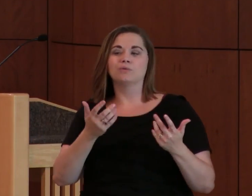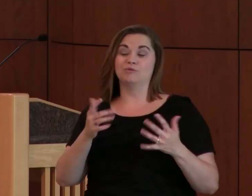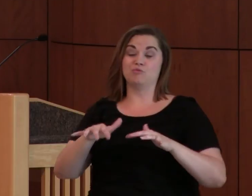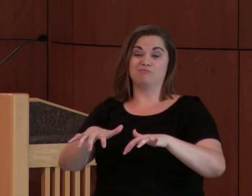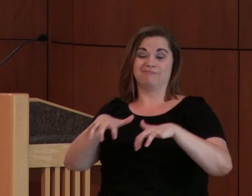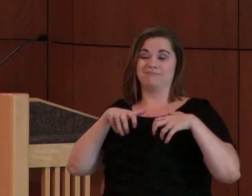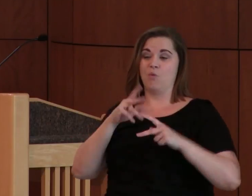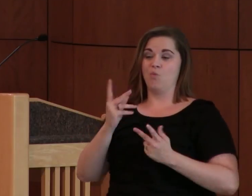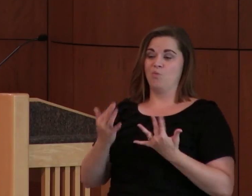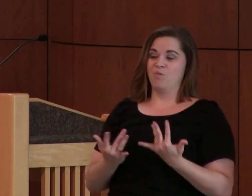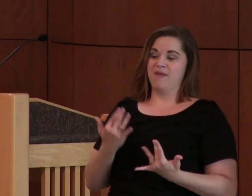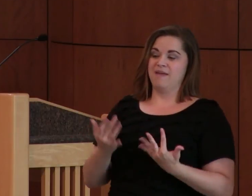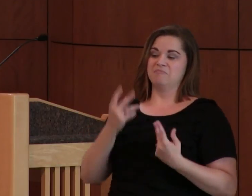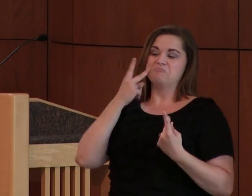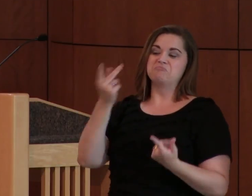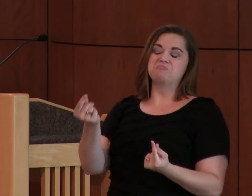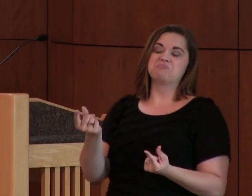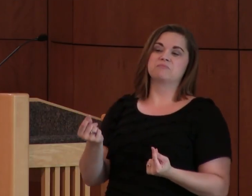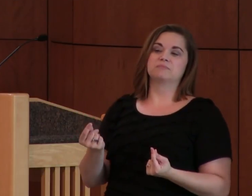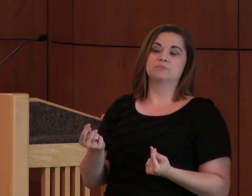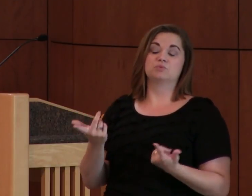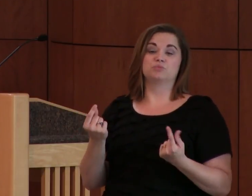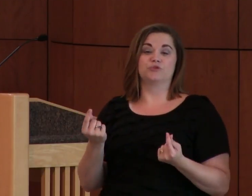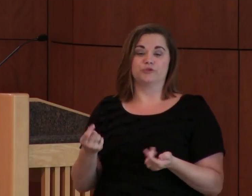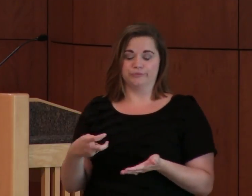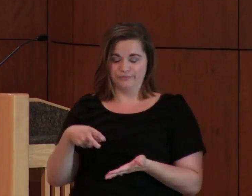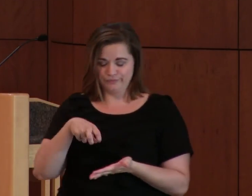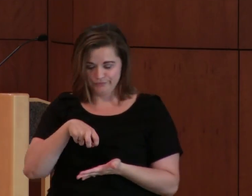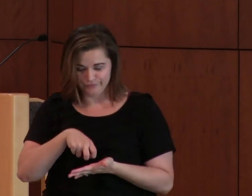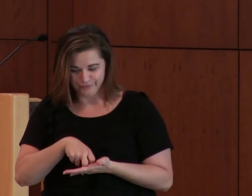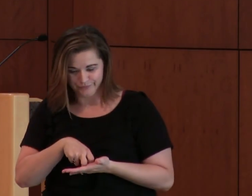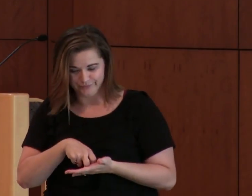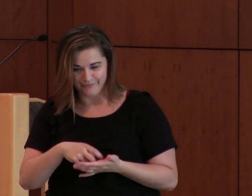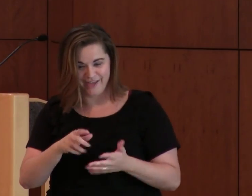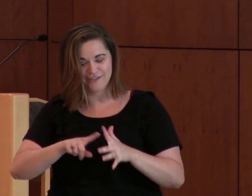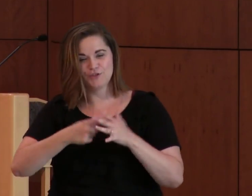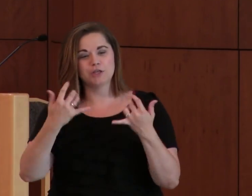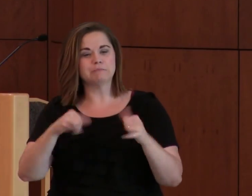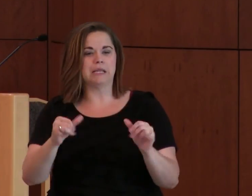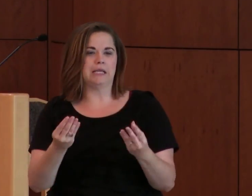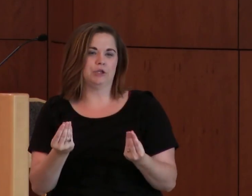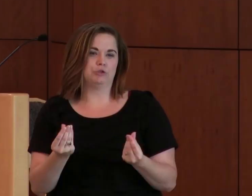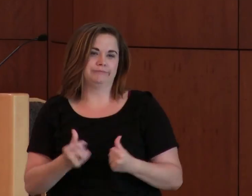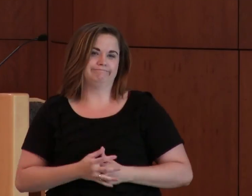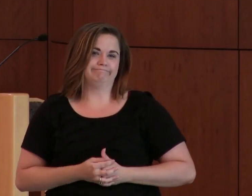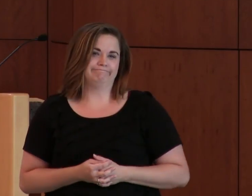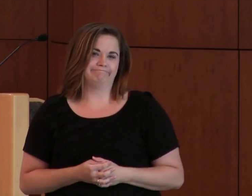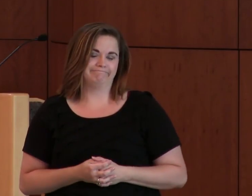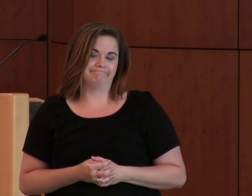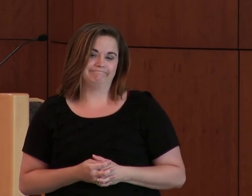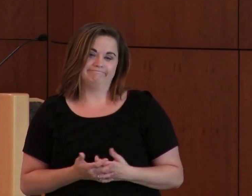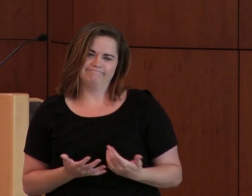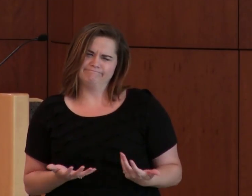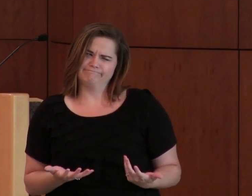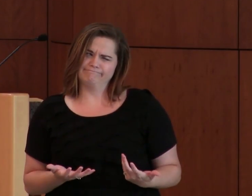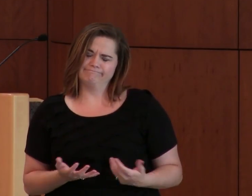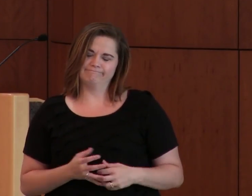is going to do, and so he bends down and starts playing in the dirt. This doesn't quite seem like